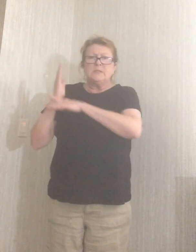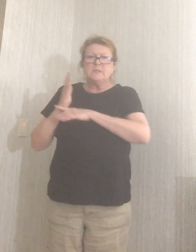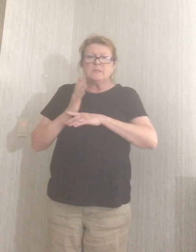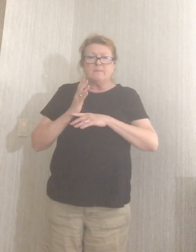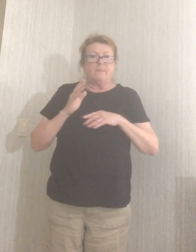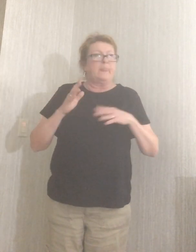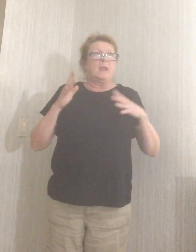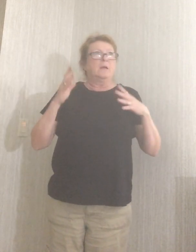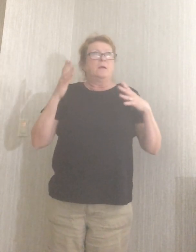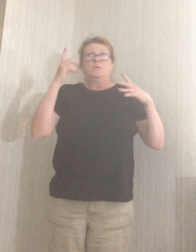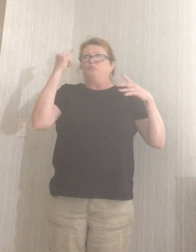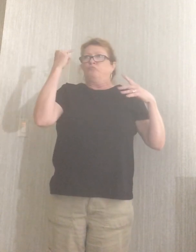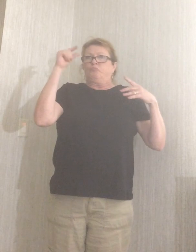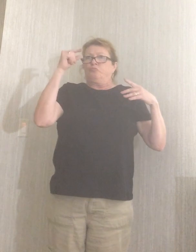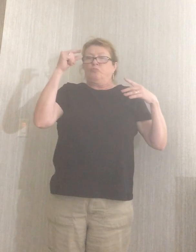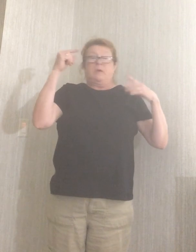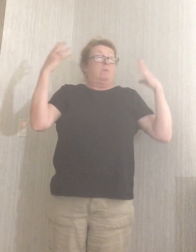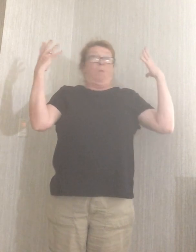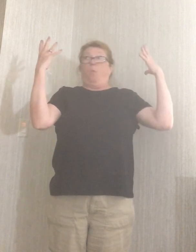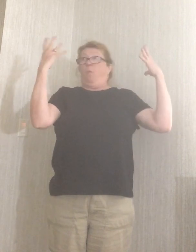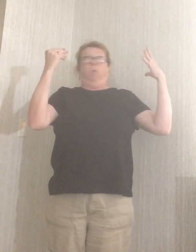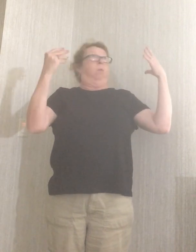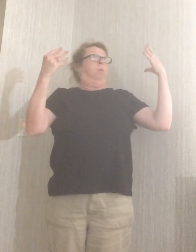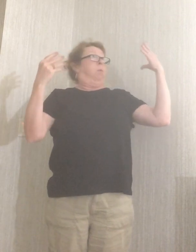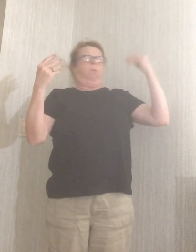first and most dominant color you see.